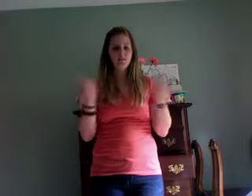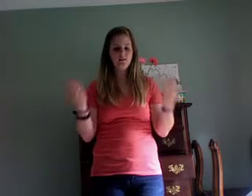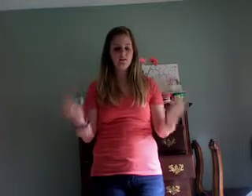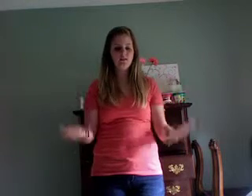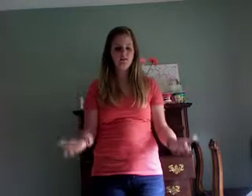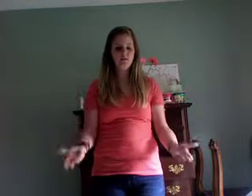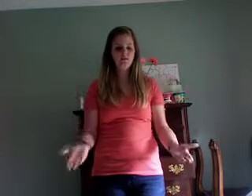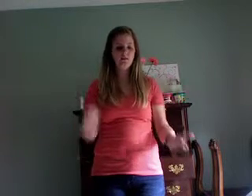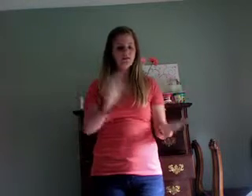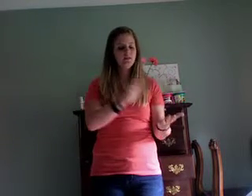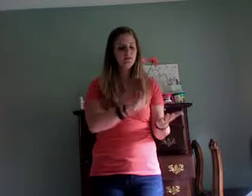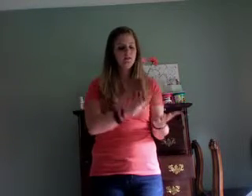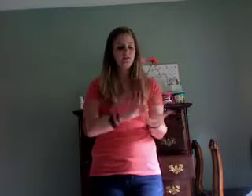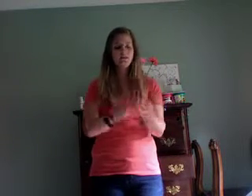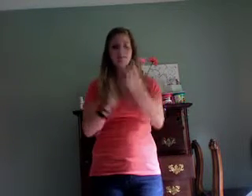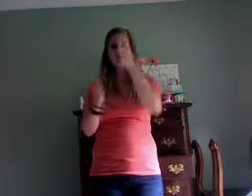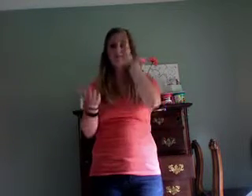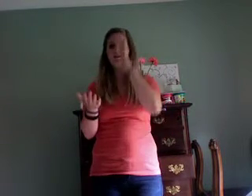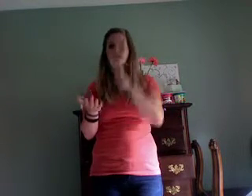stands with scars in his